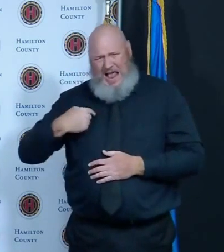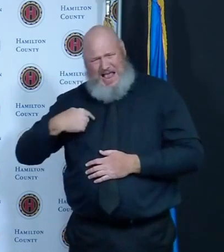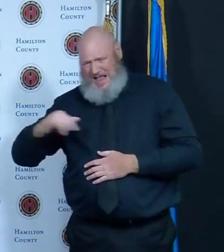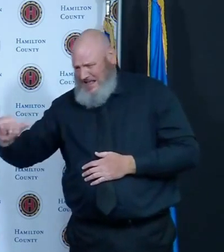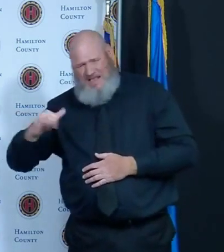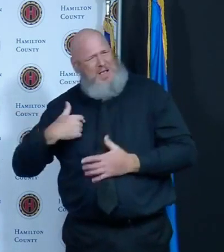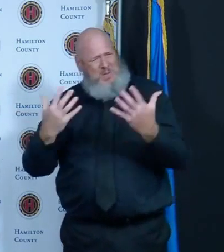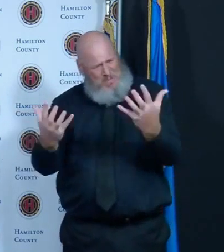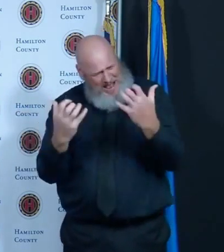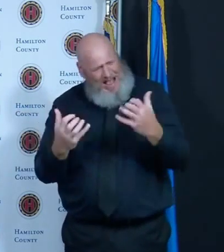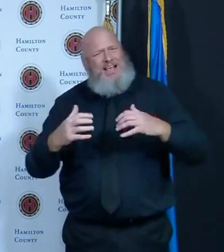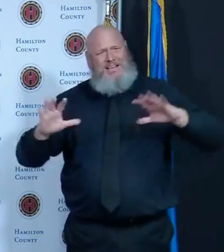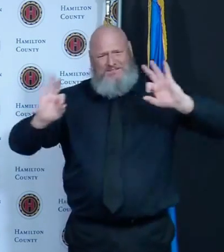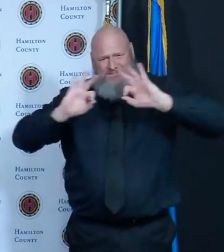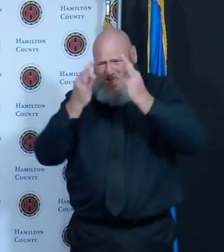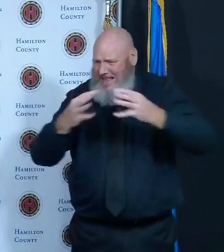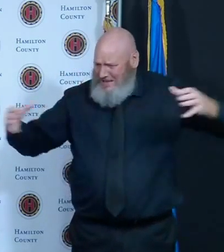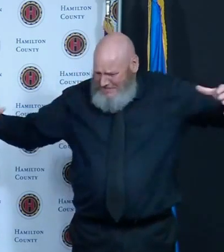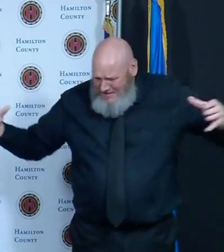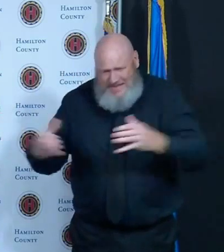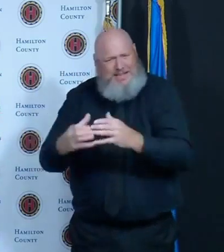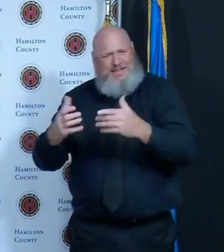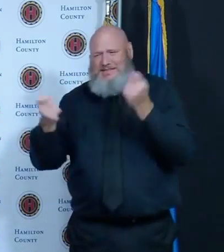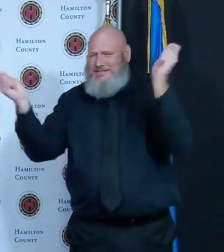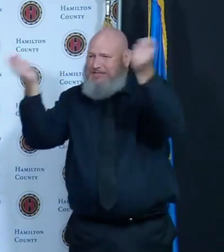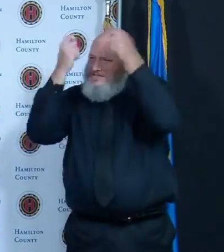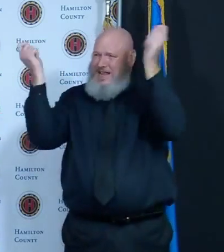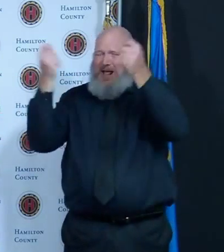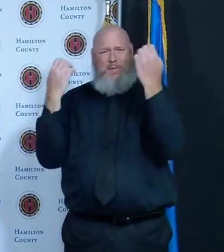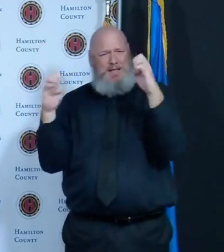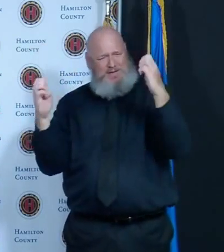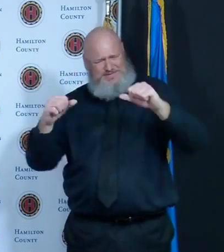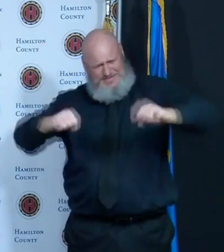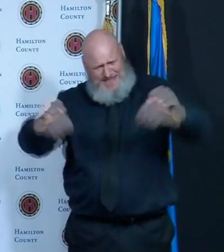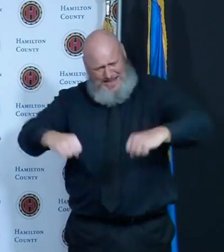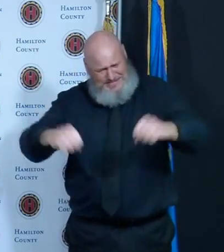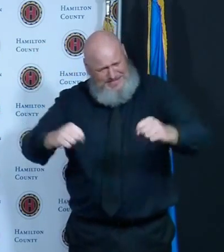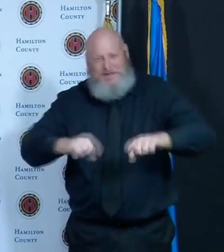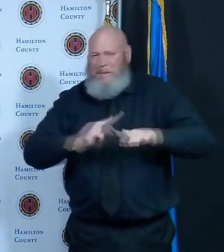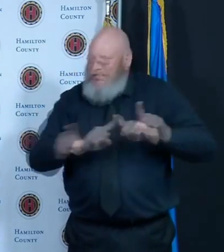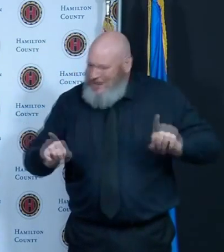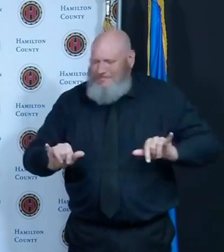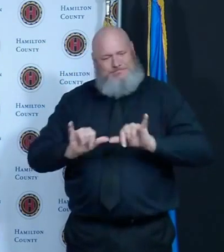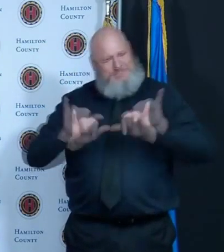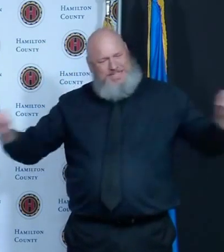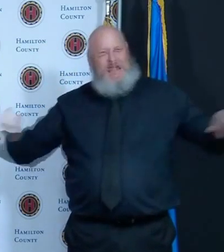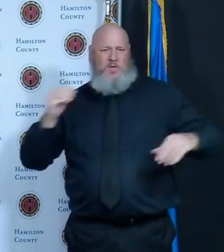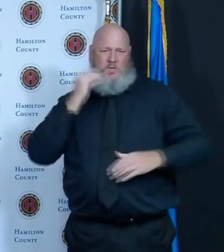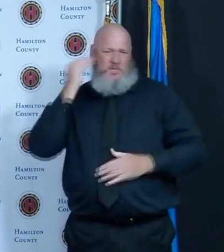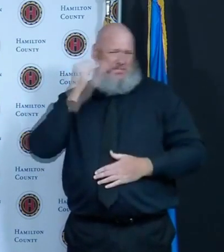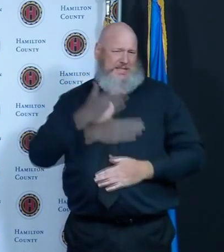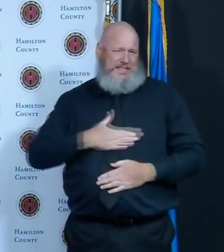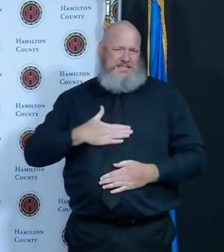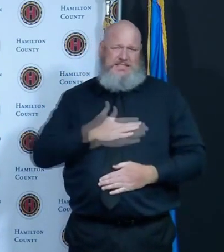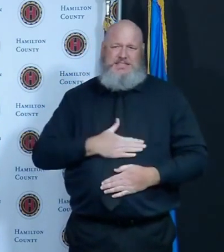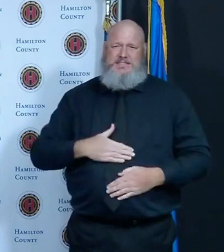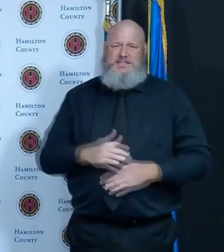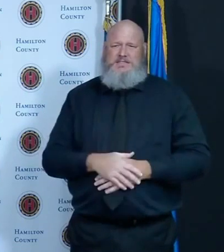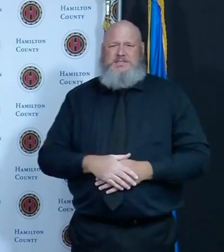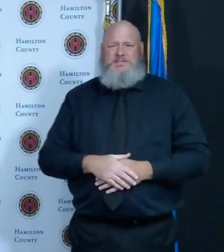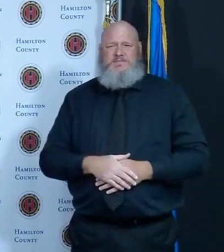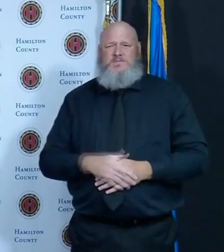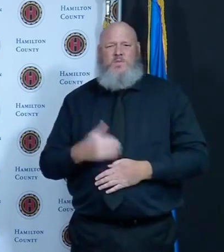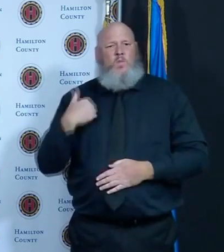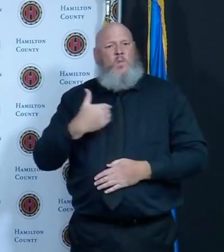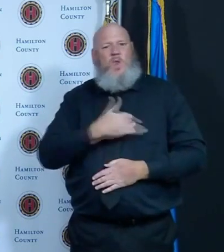we're doing, or we are going to backslide, and we are going to see those numbers go up exponentially, and we just can't. We're doing such a